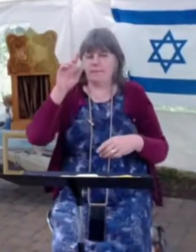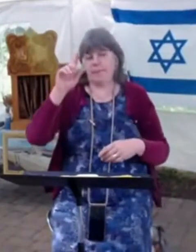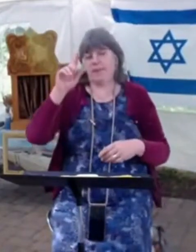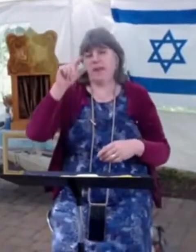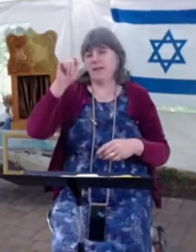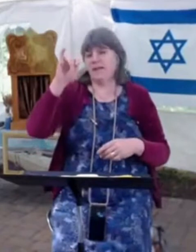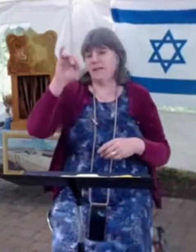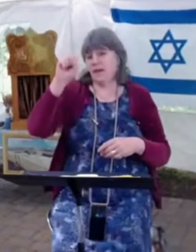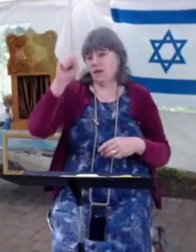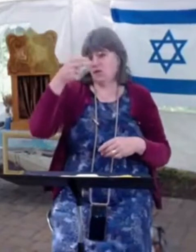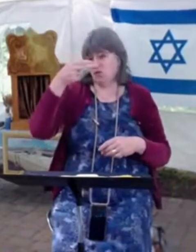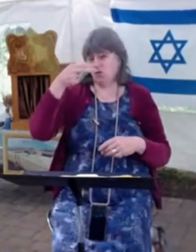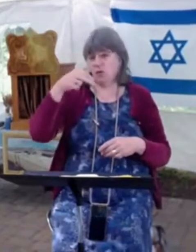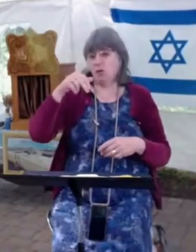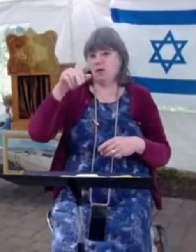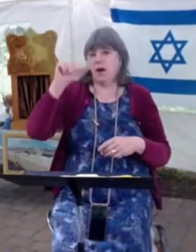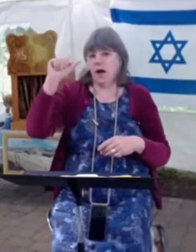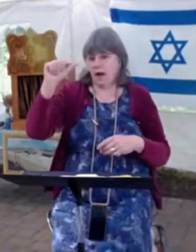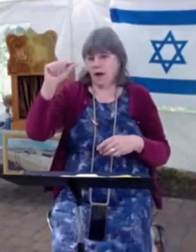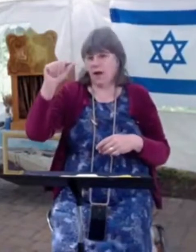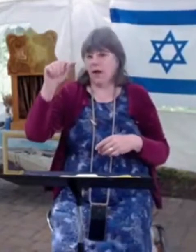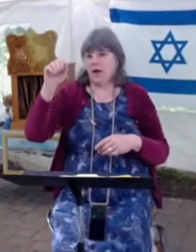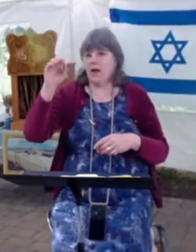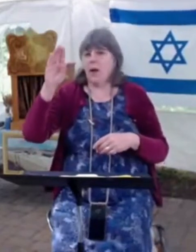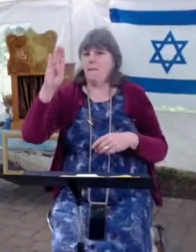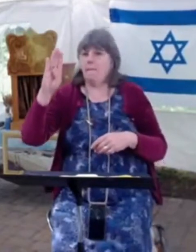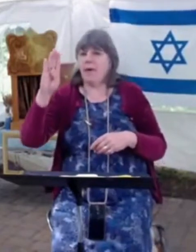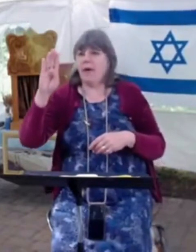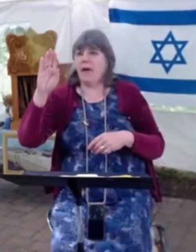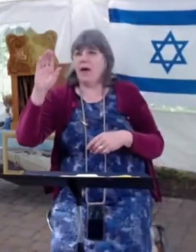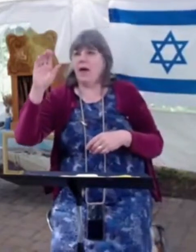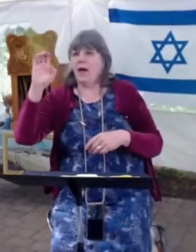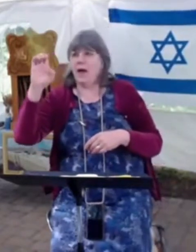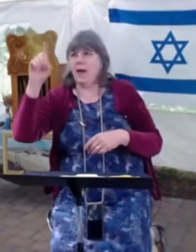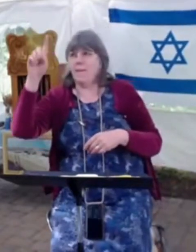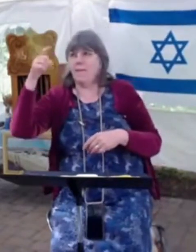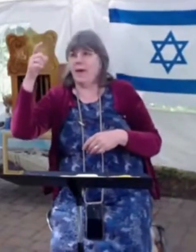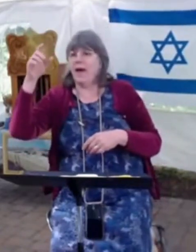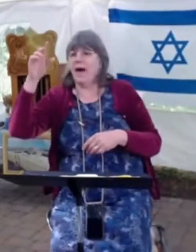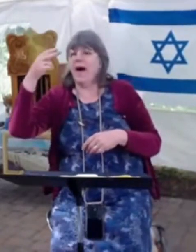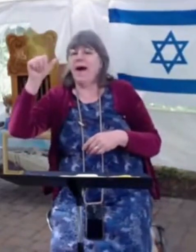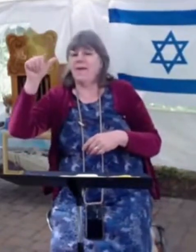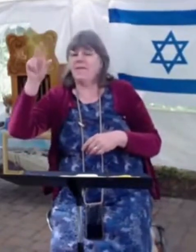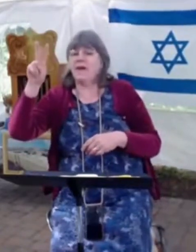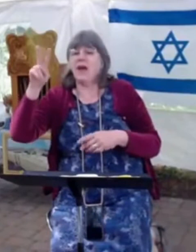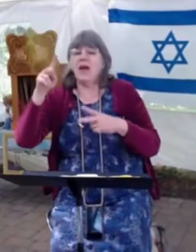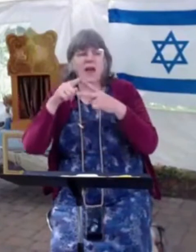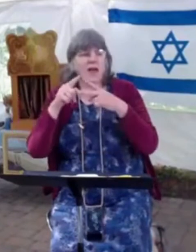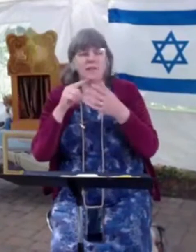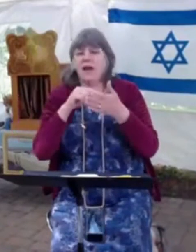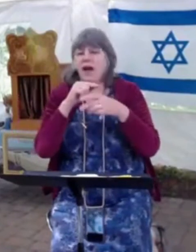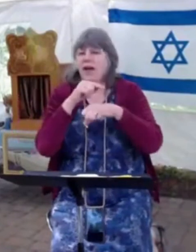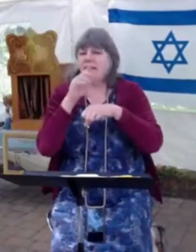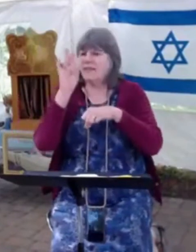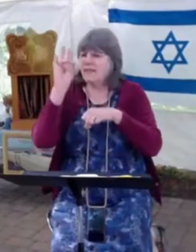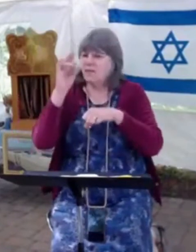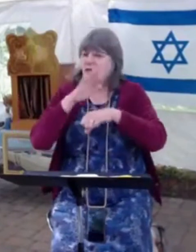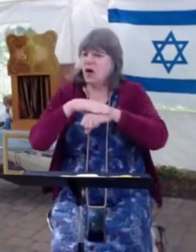It's a time when we remember how the temple was destroyed, Jerusalem burned, not by the Romans,